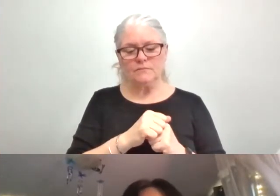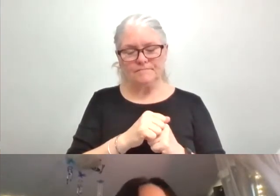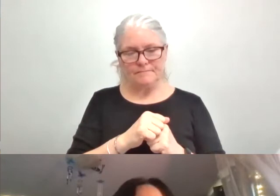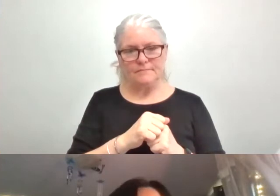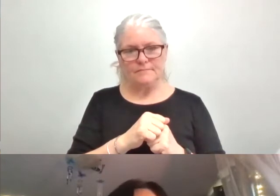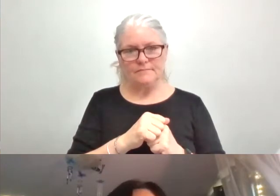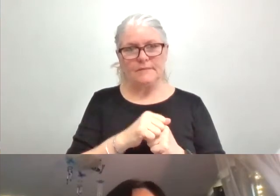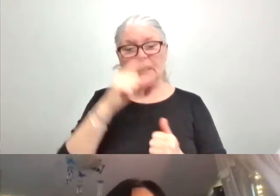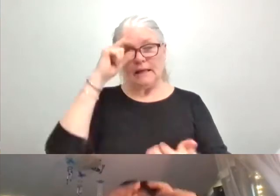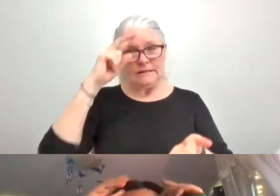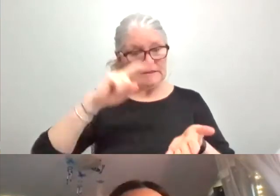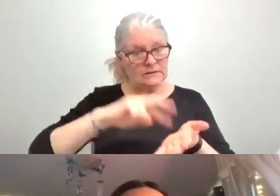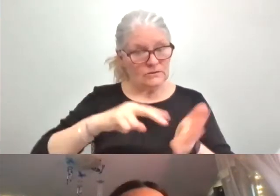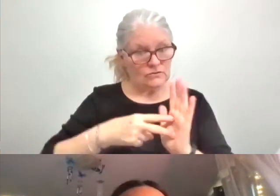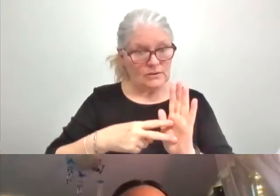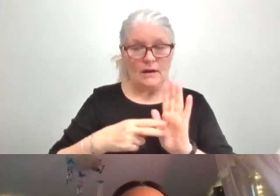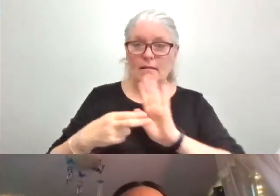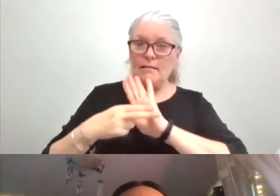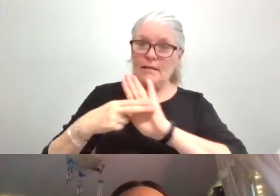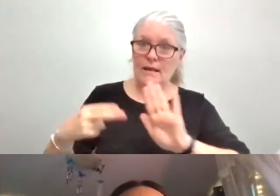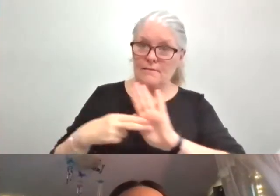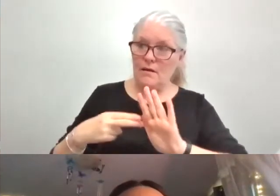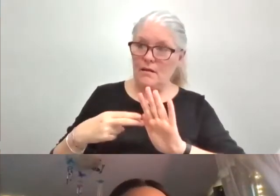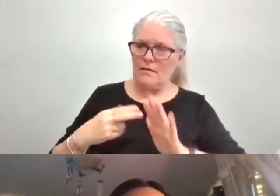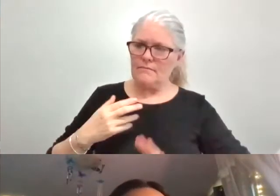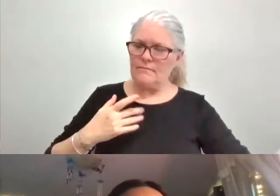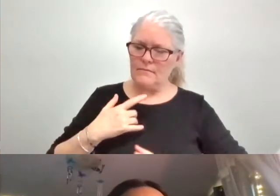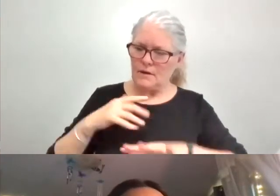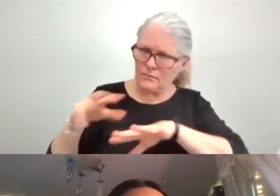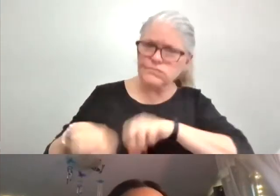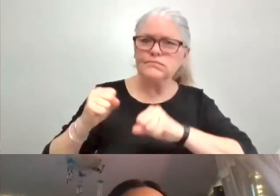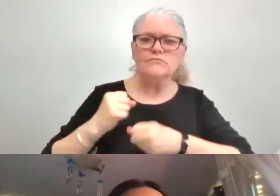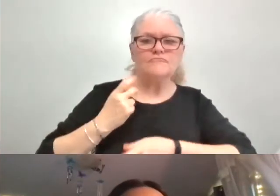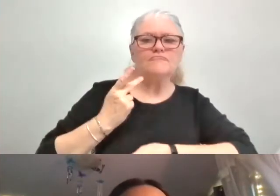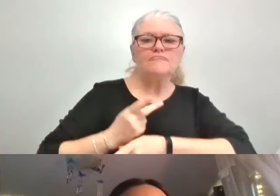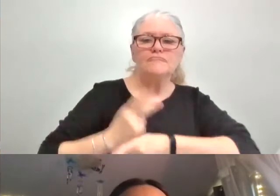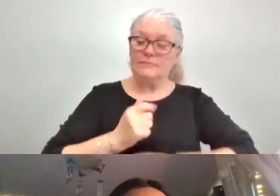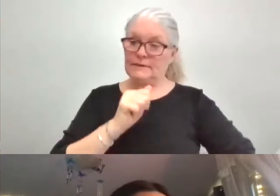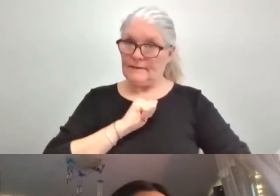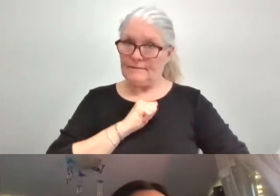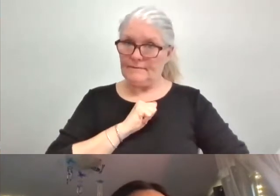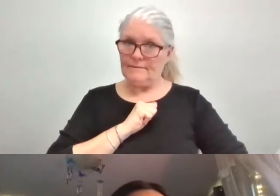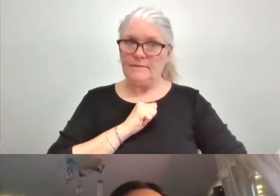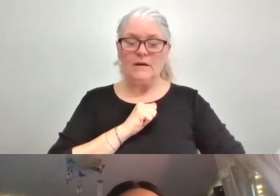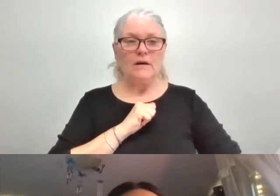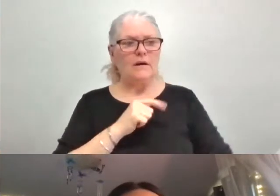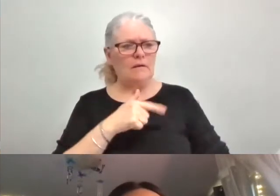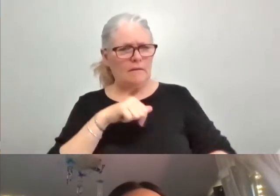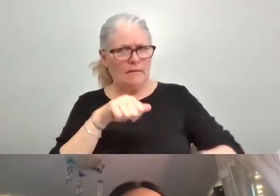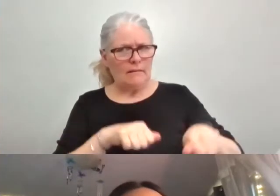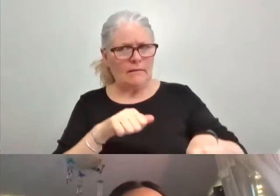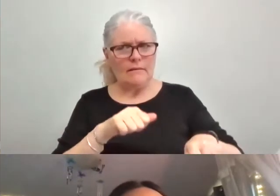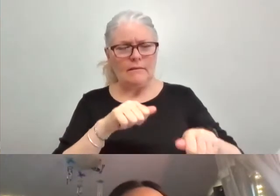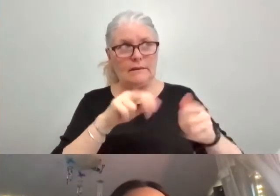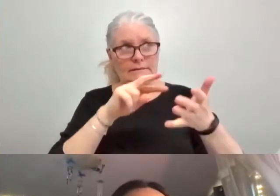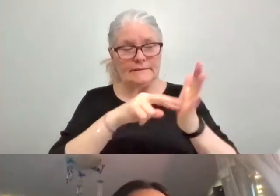claim certain labels, despite being unsure or maybe feeling uneasy about the definitions